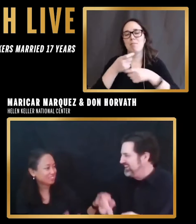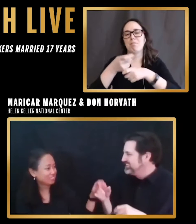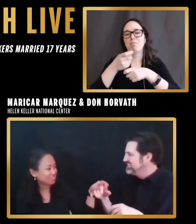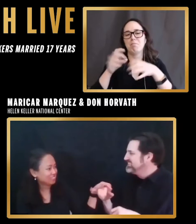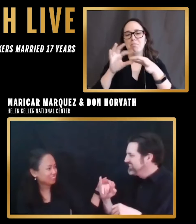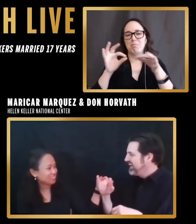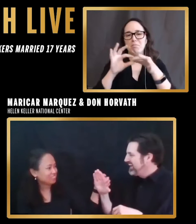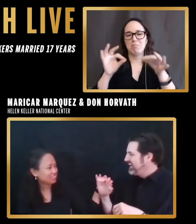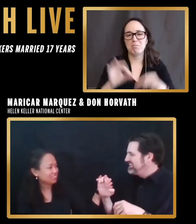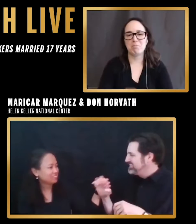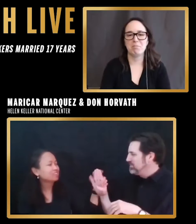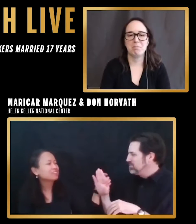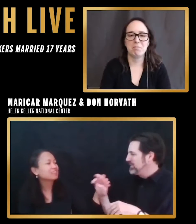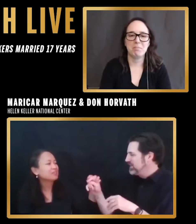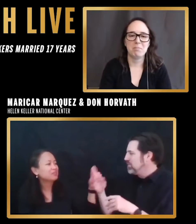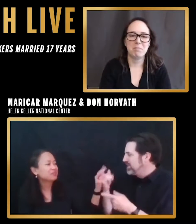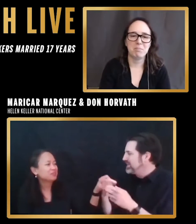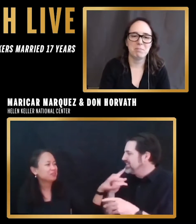there.